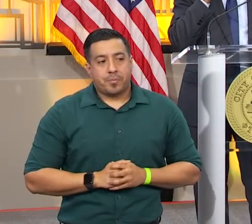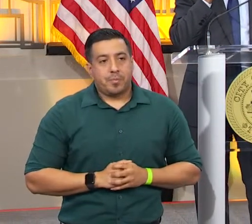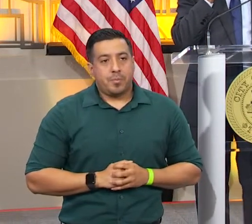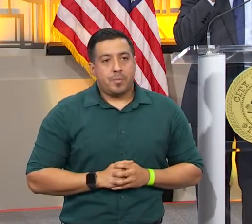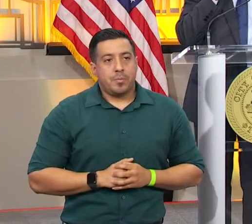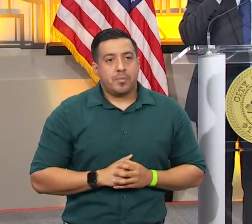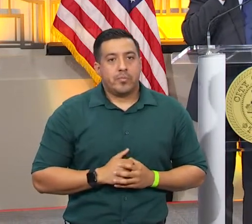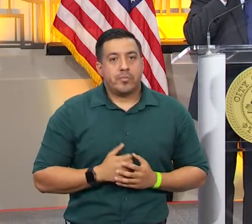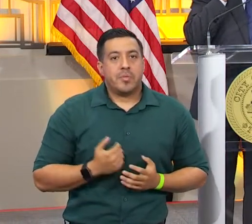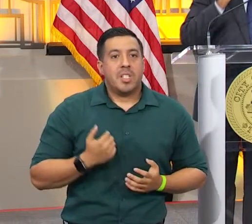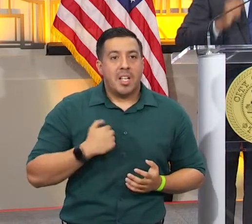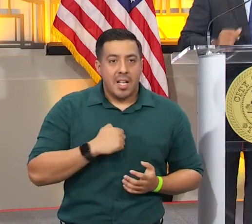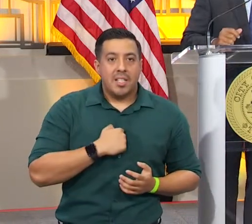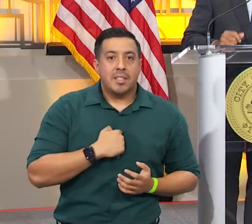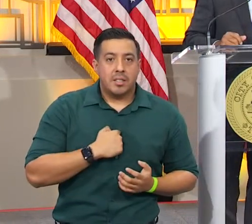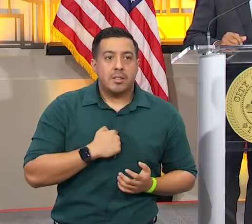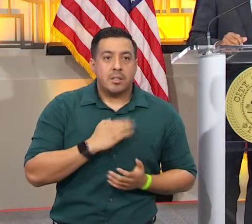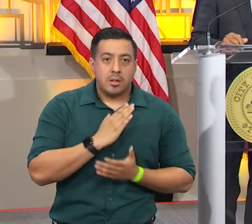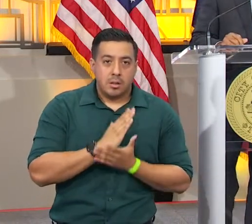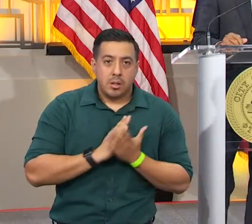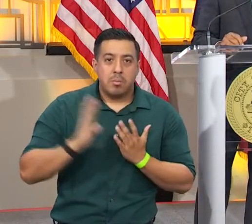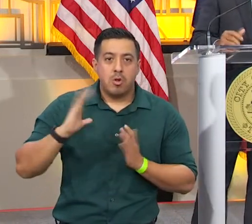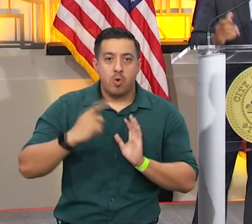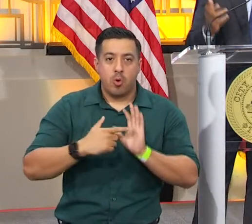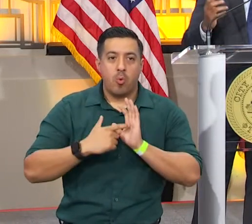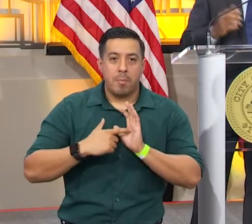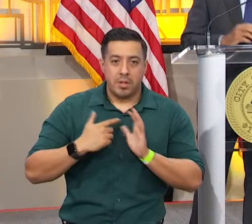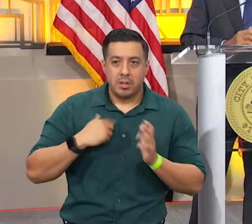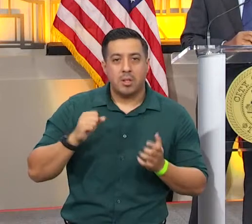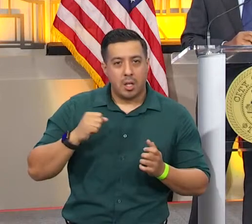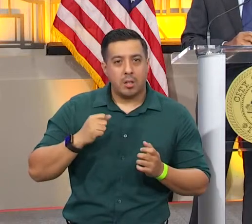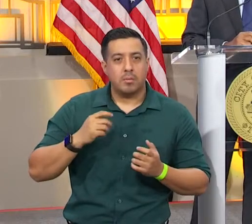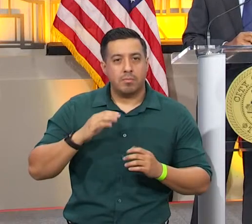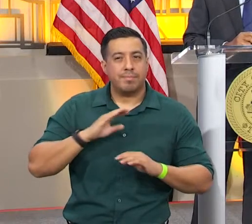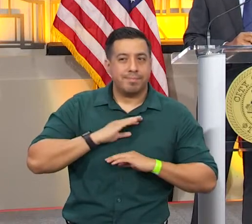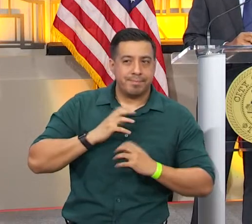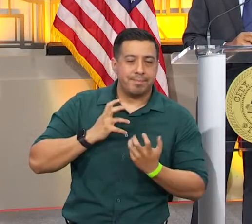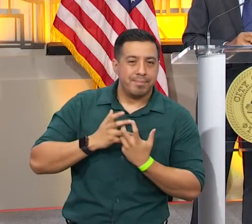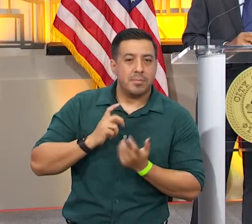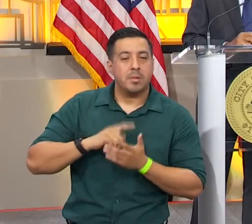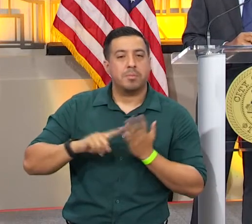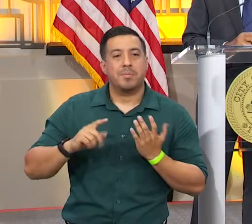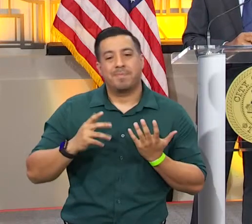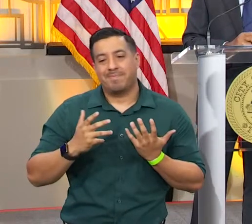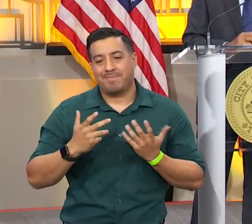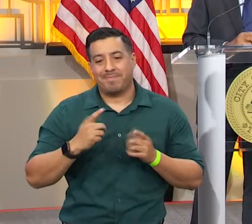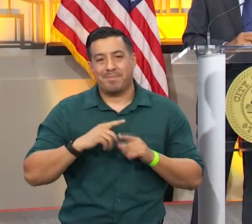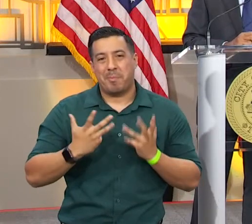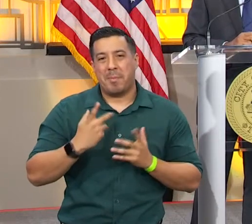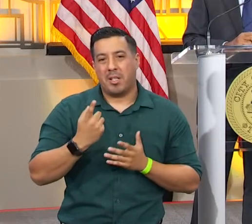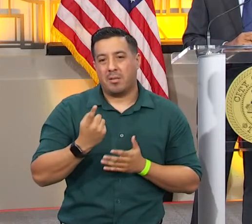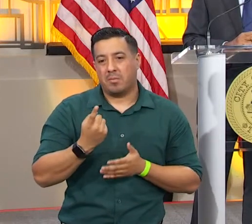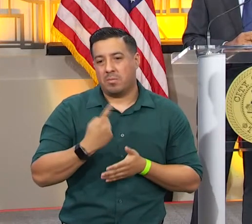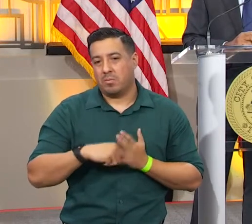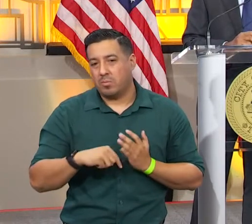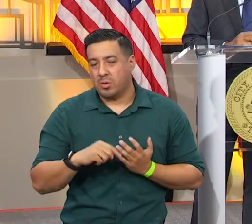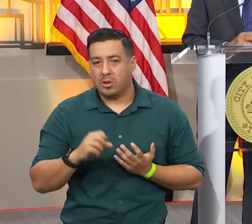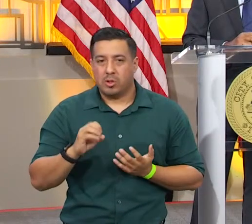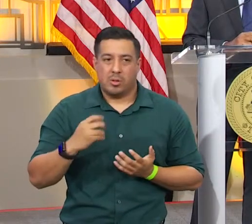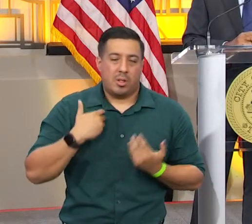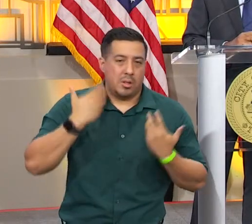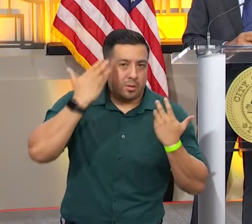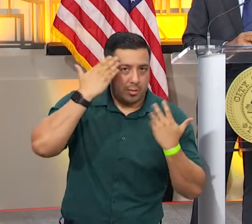I meet some of the requirements. I suspect it could be probably within a week or so.